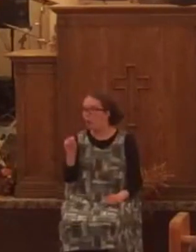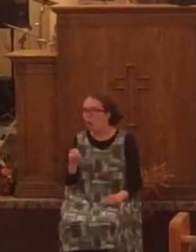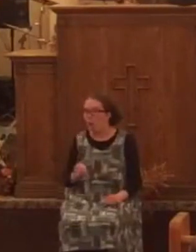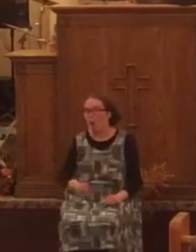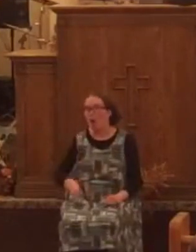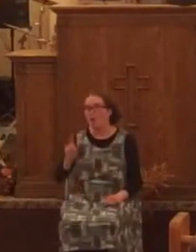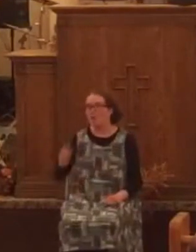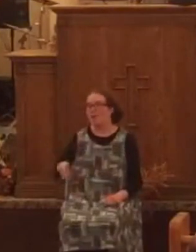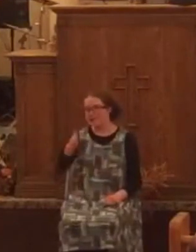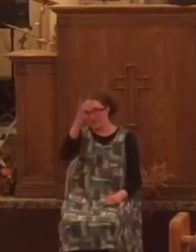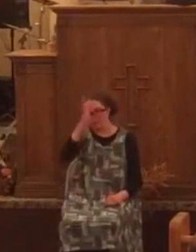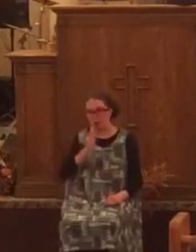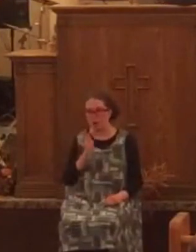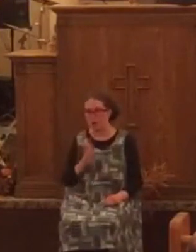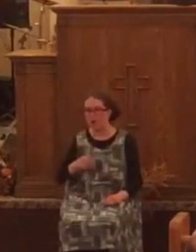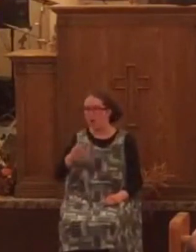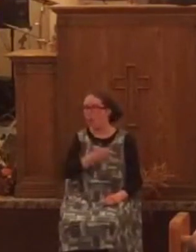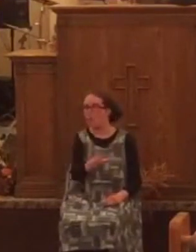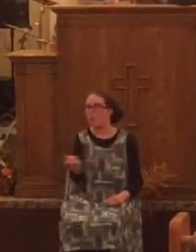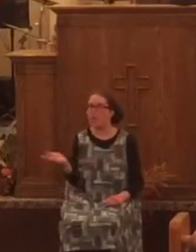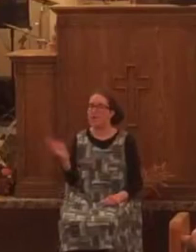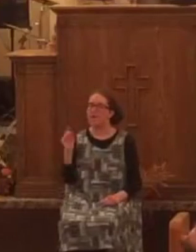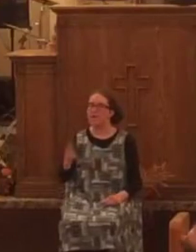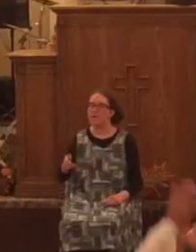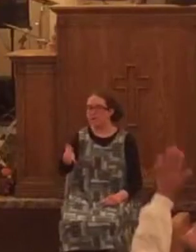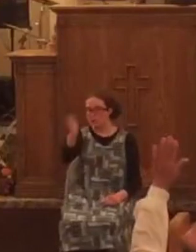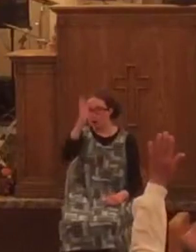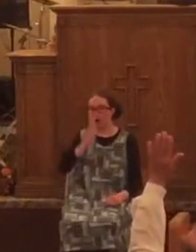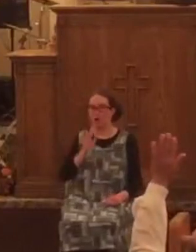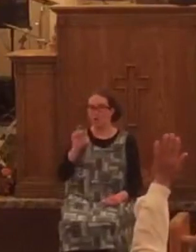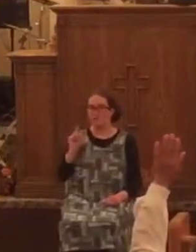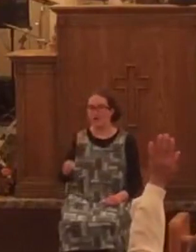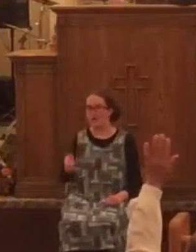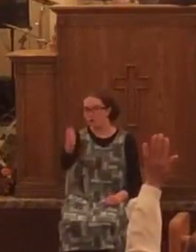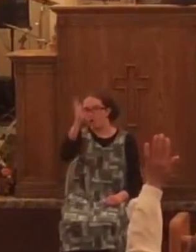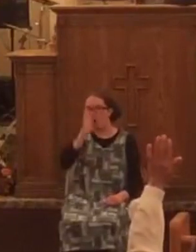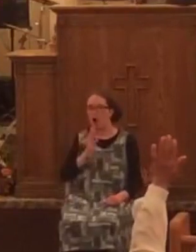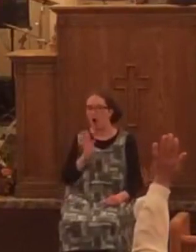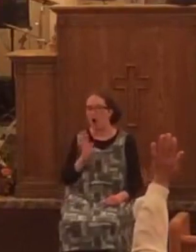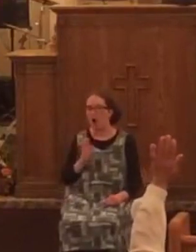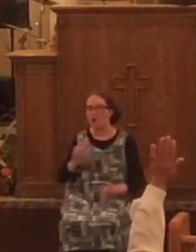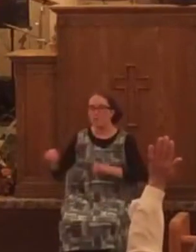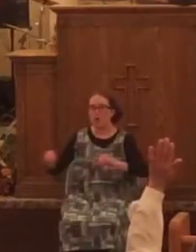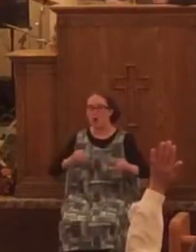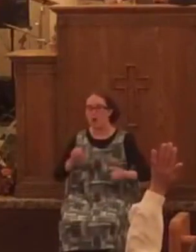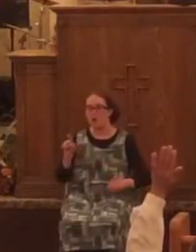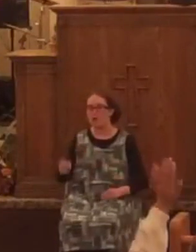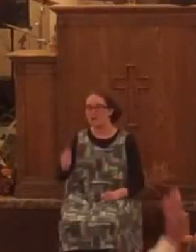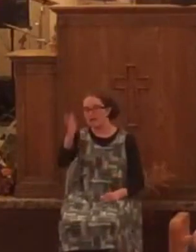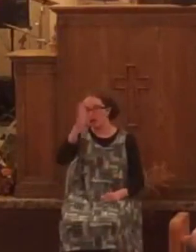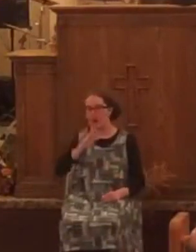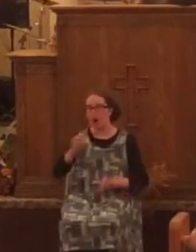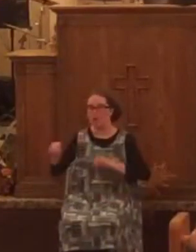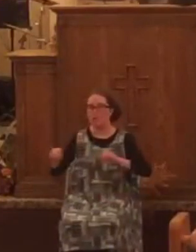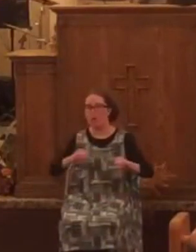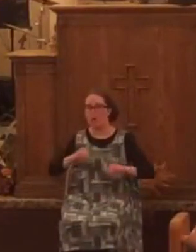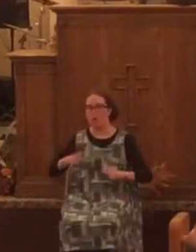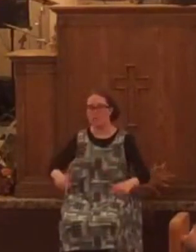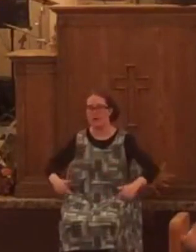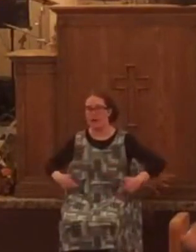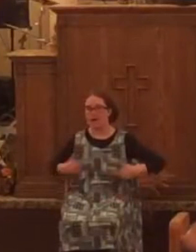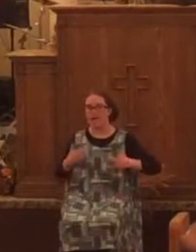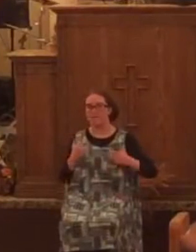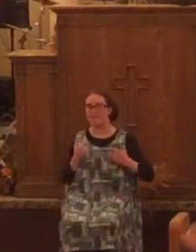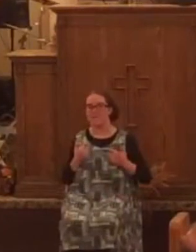need God. I said, we need God. We need God to move. We need God to move in our lives.